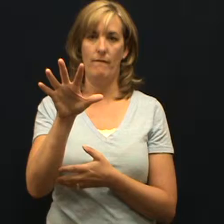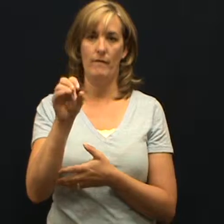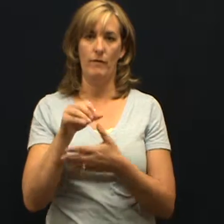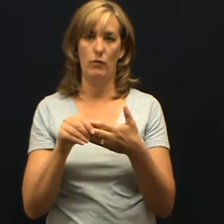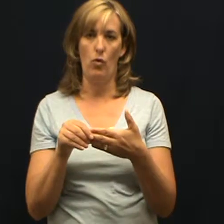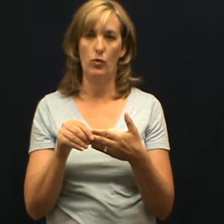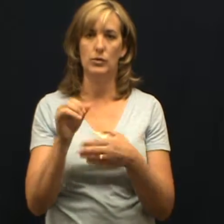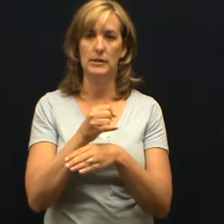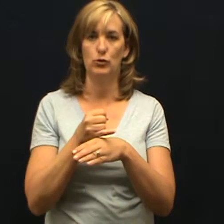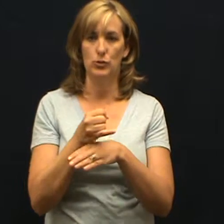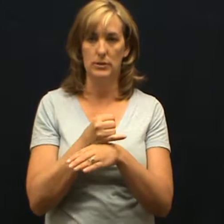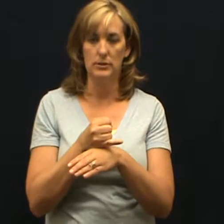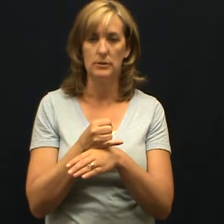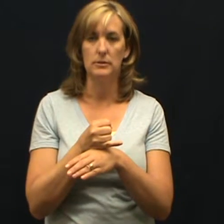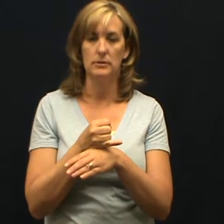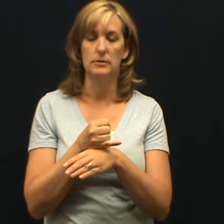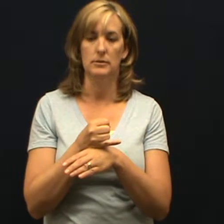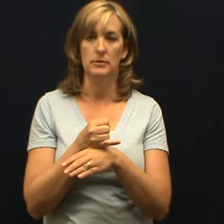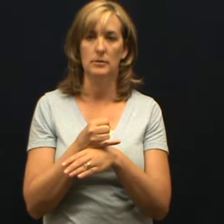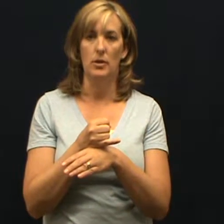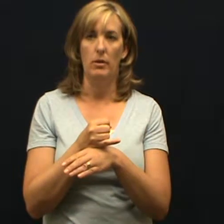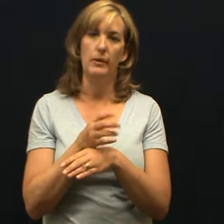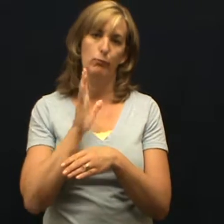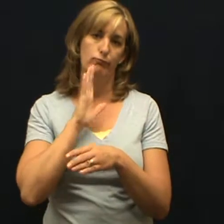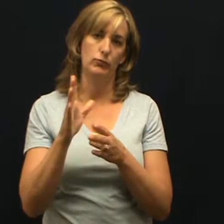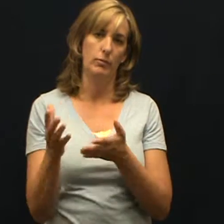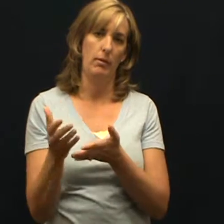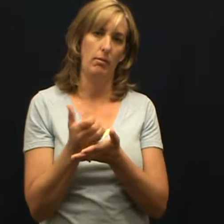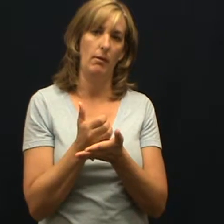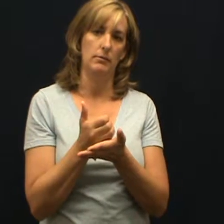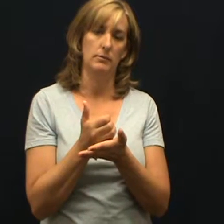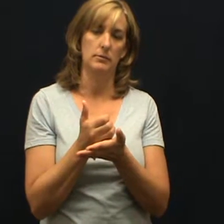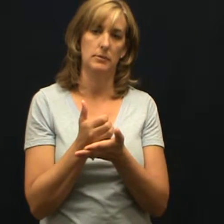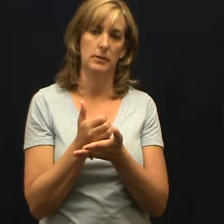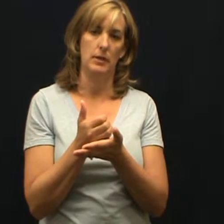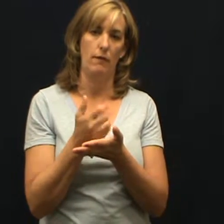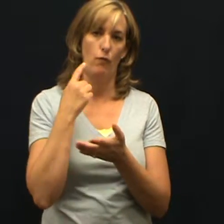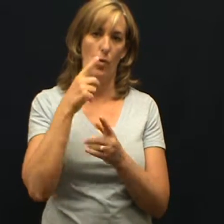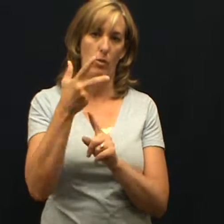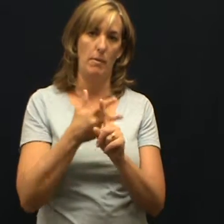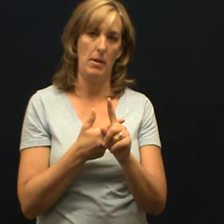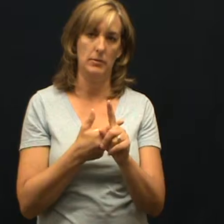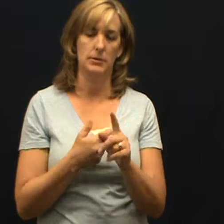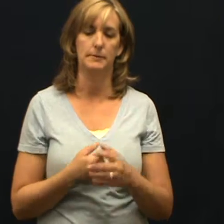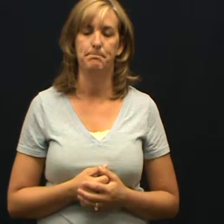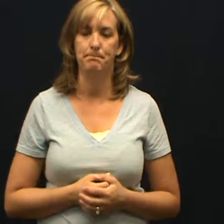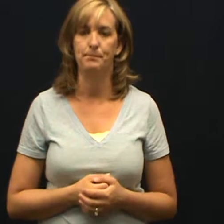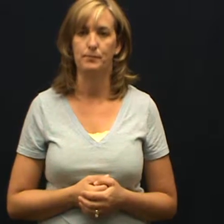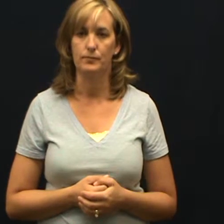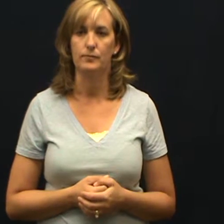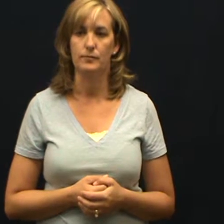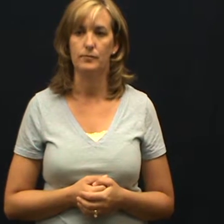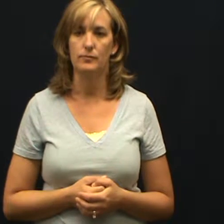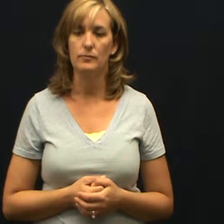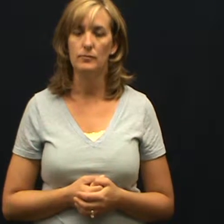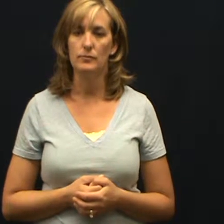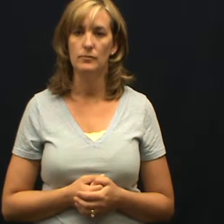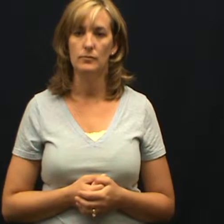interest that we will be collecting in for that 3-month period. So that's if we're recording it quarterly. If